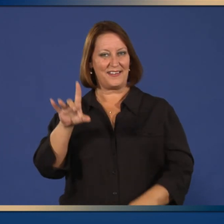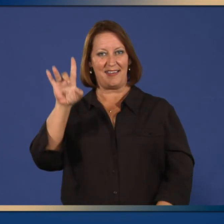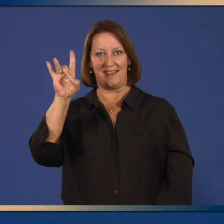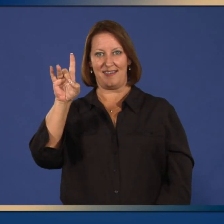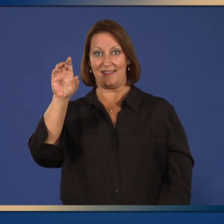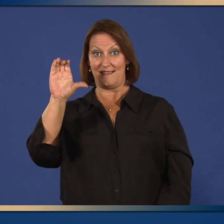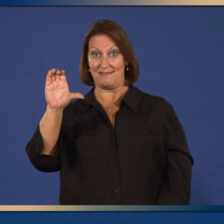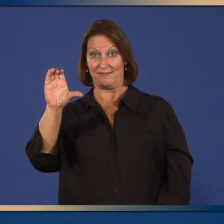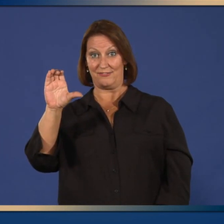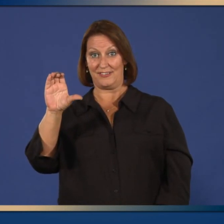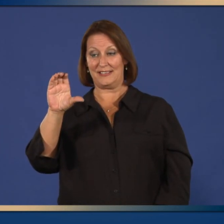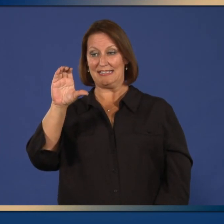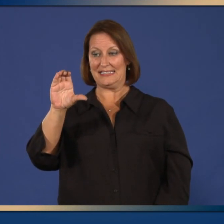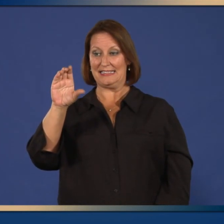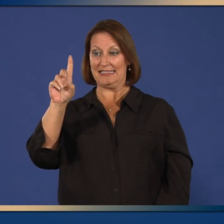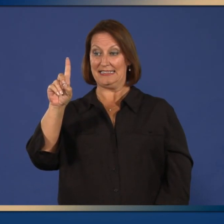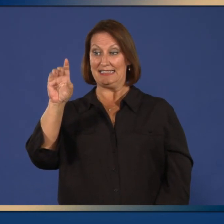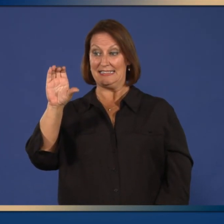That's